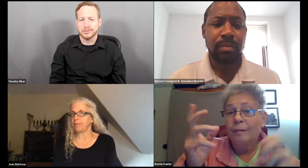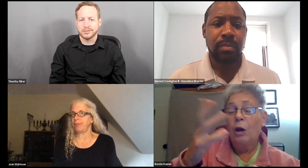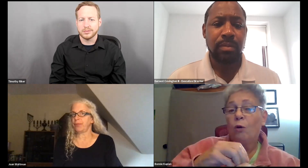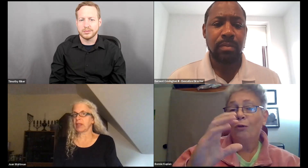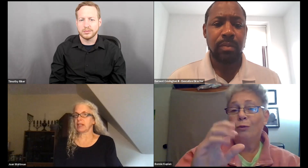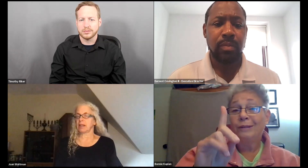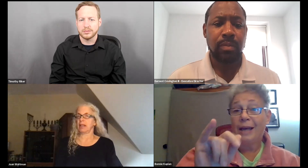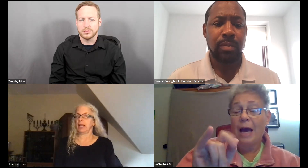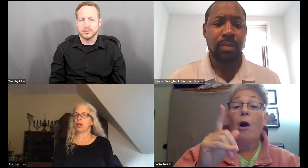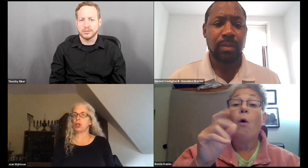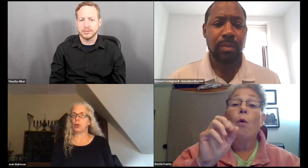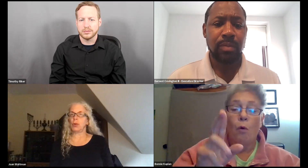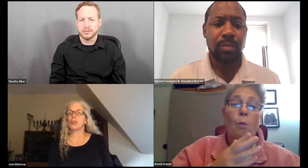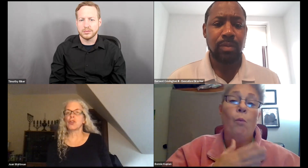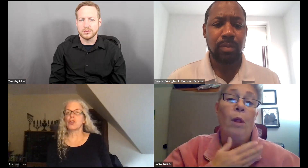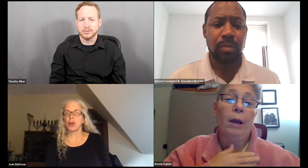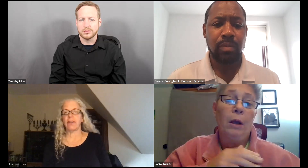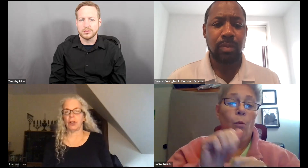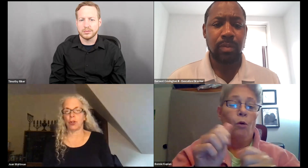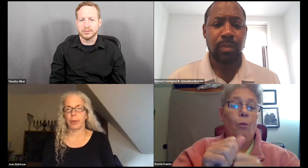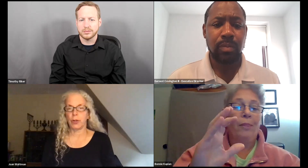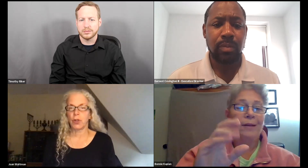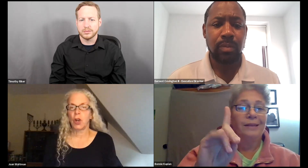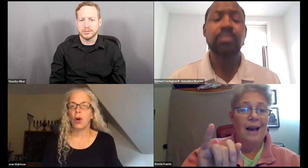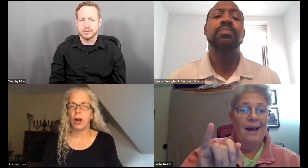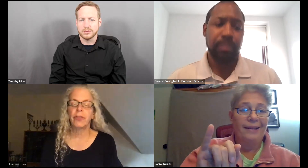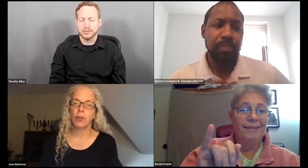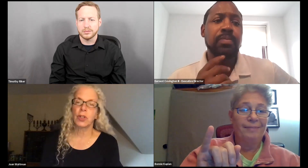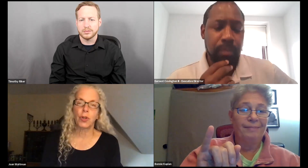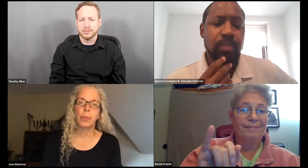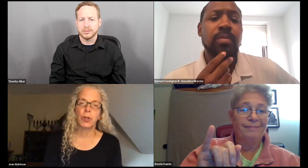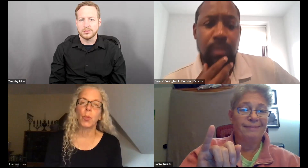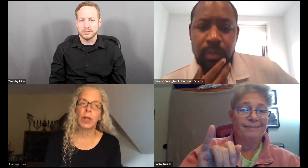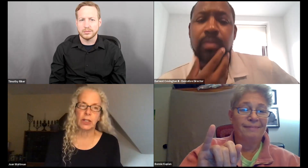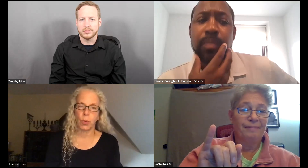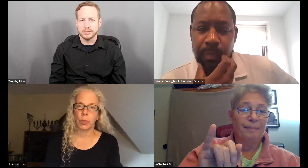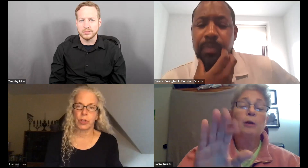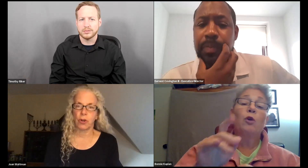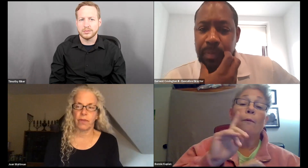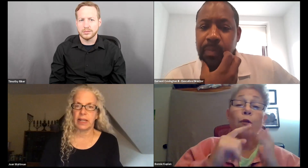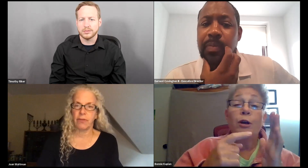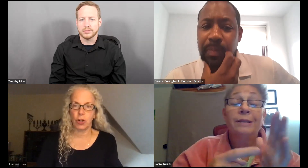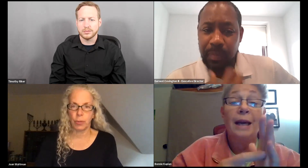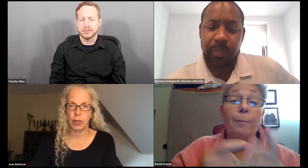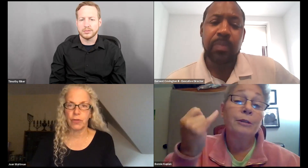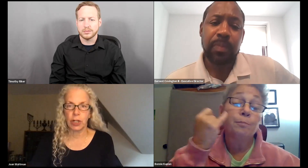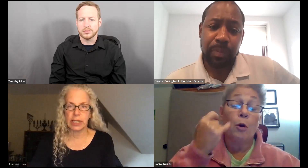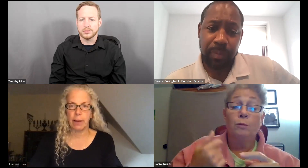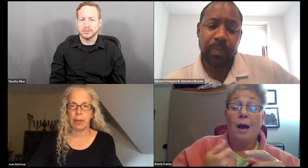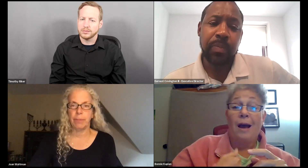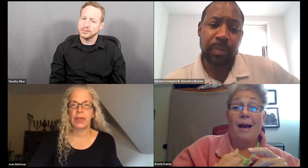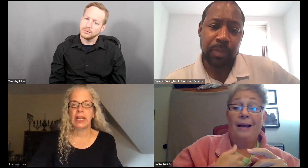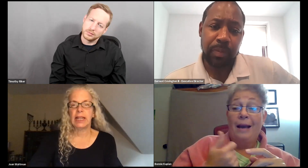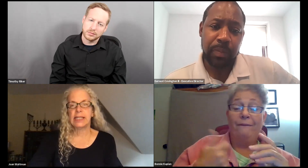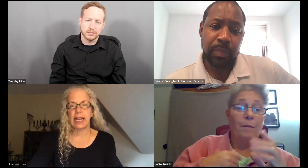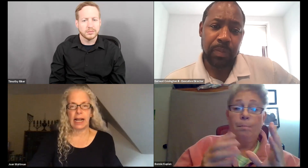could include certified deaf interpreters, or if those interpreters are willing to work with certified deaf interpreters. For